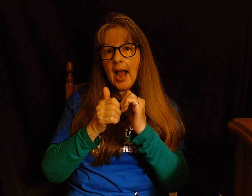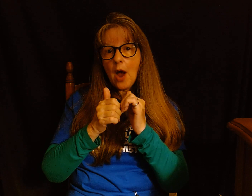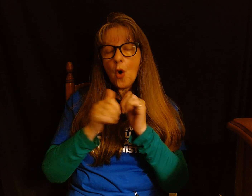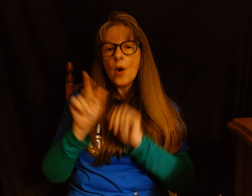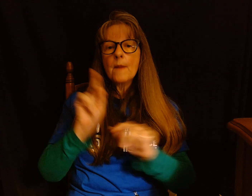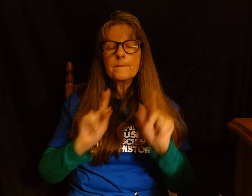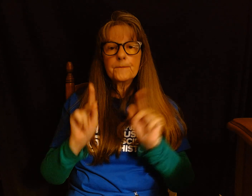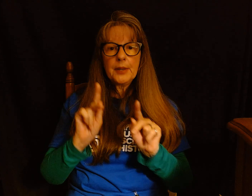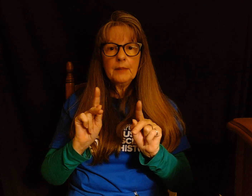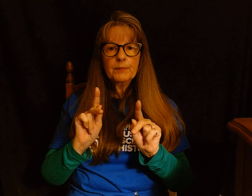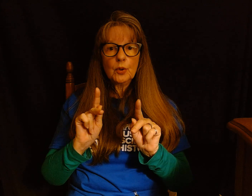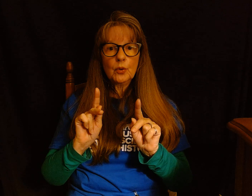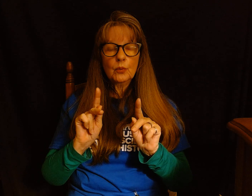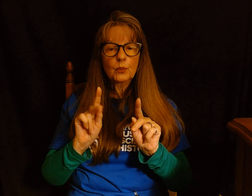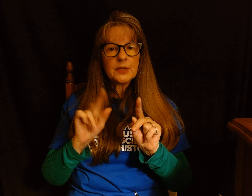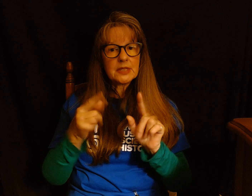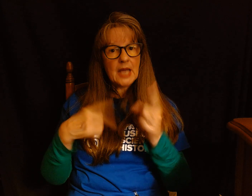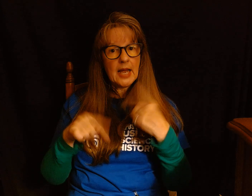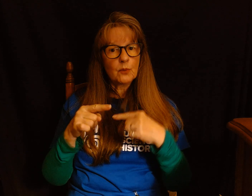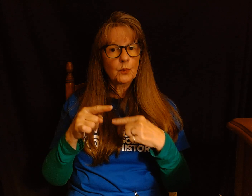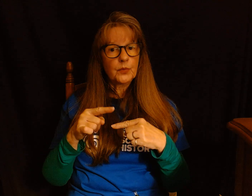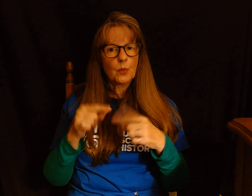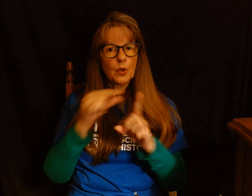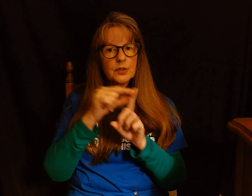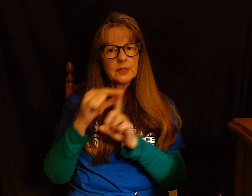how people would sign, the words that they